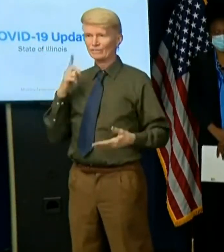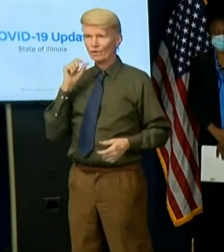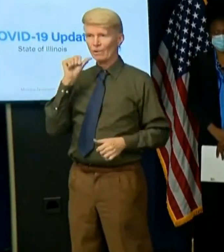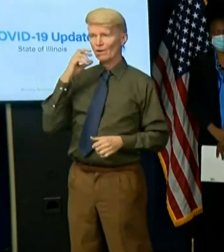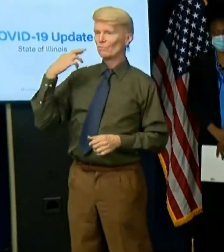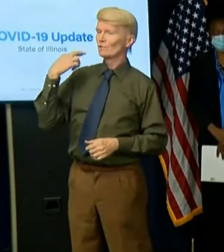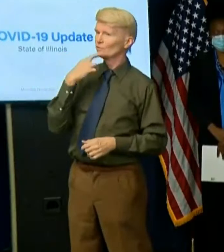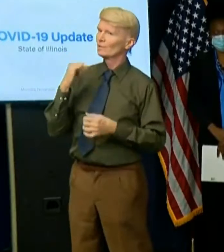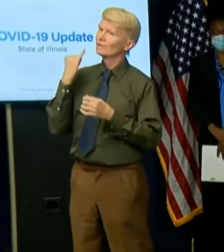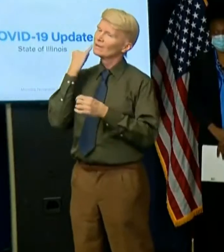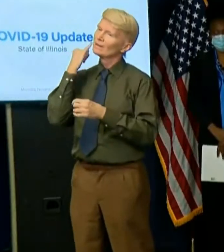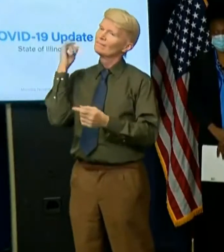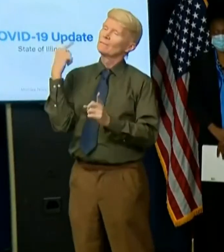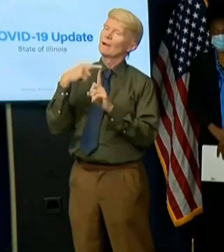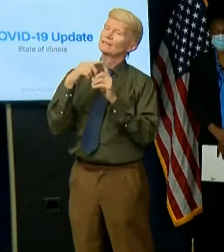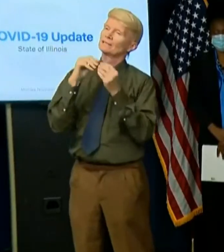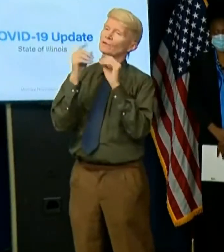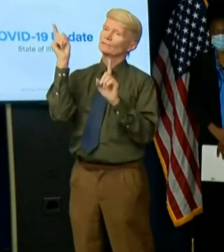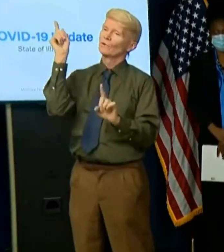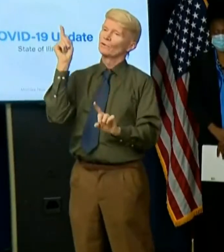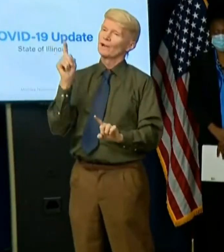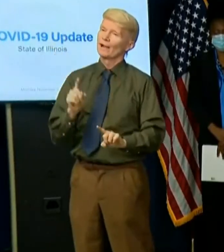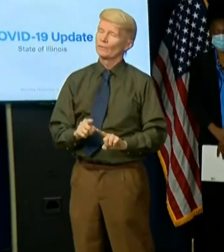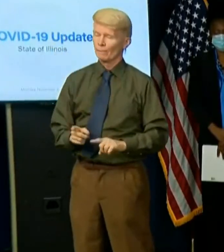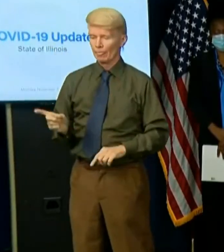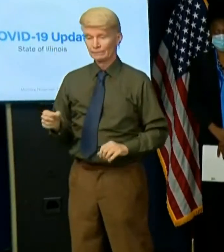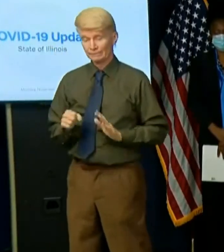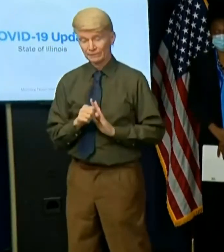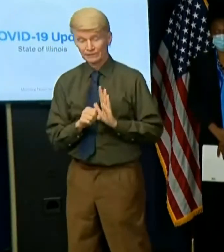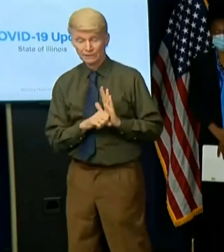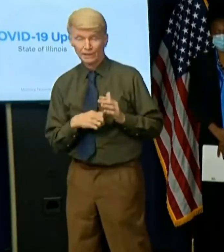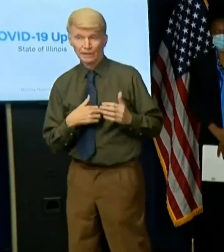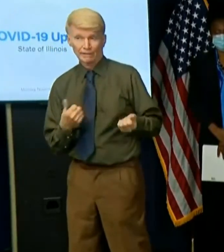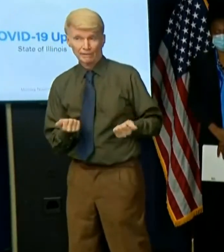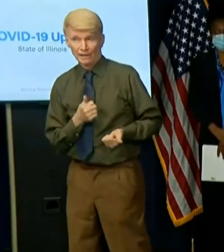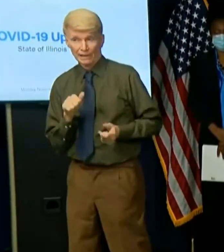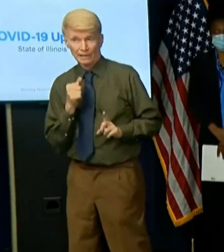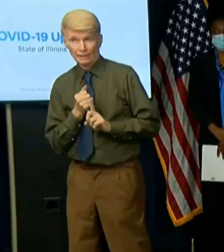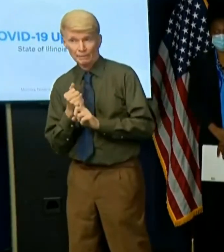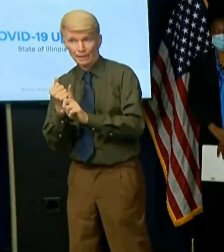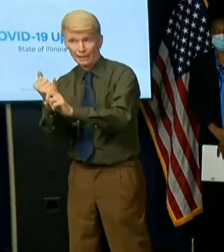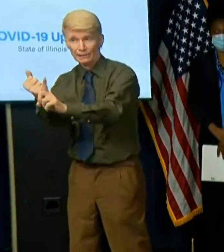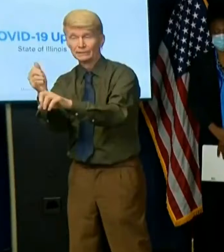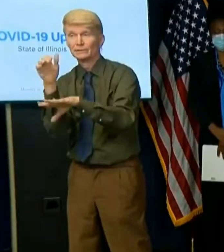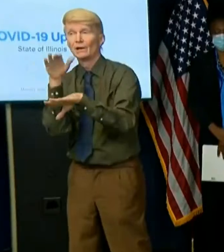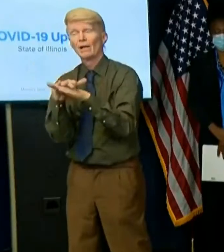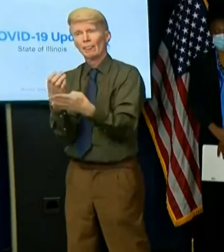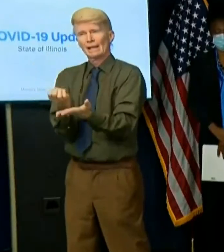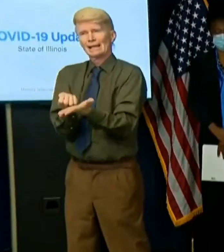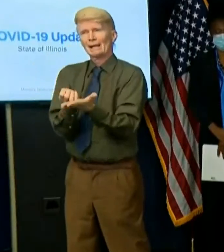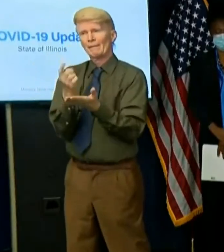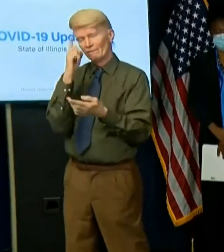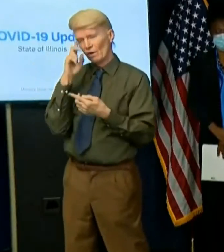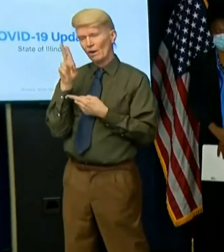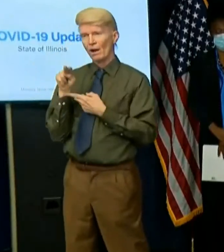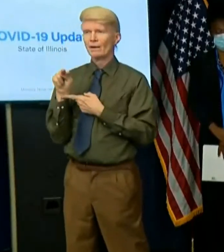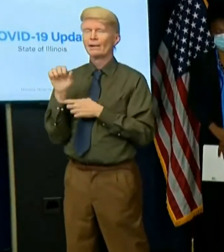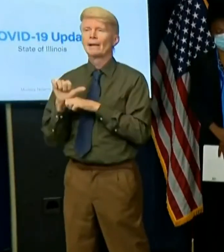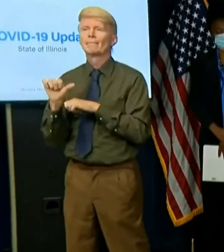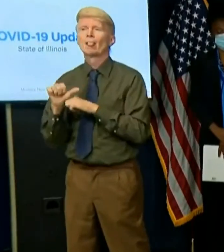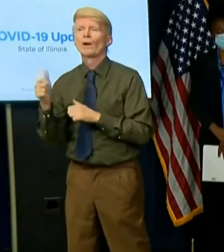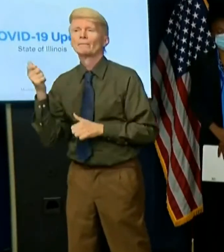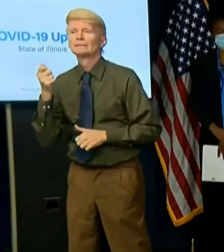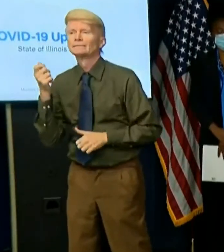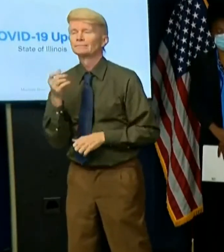down. Does the state have current estimates on the impact of the recent mitigation measures statewide on Illinois' economy, unemployment, and then eventually the